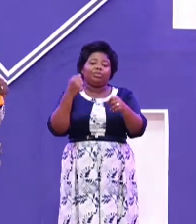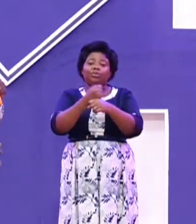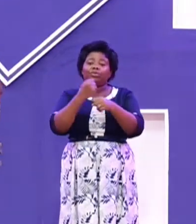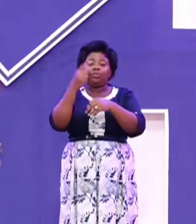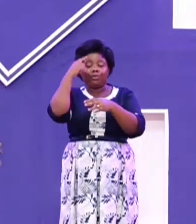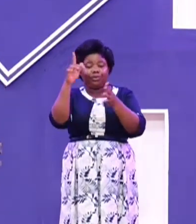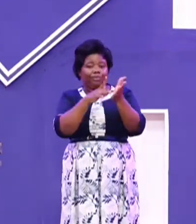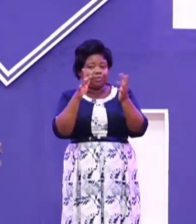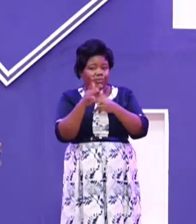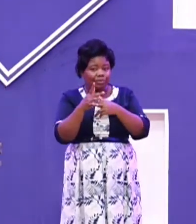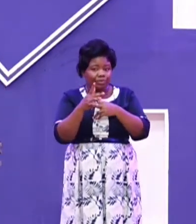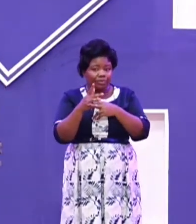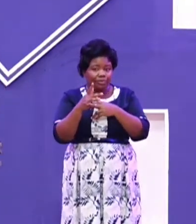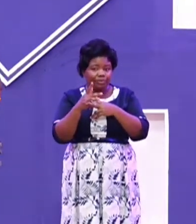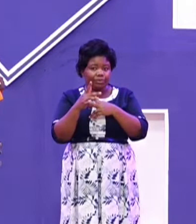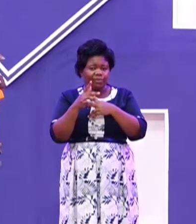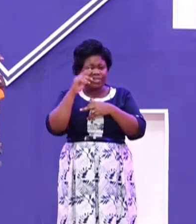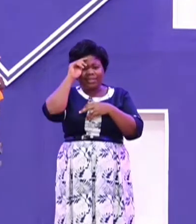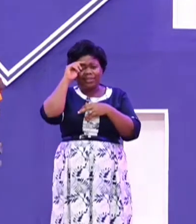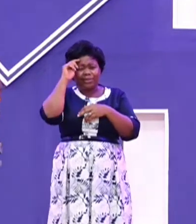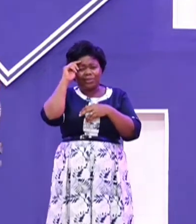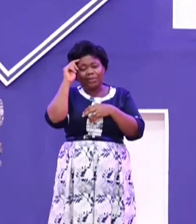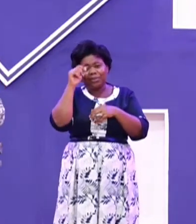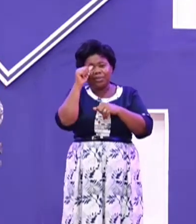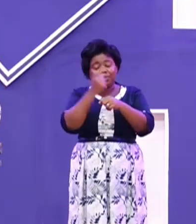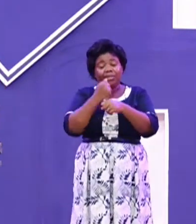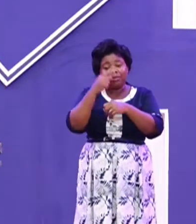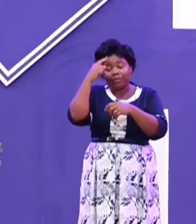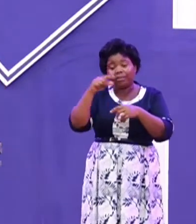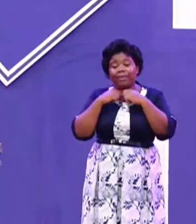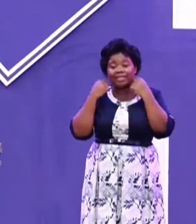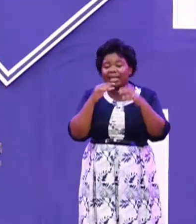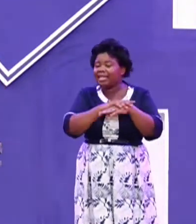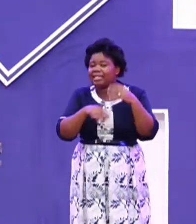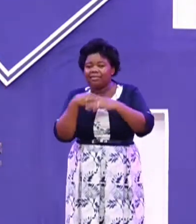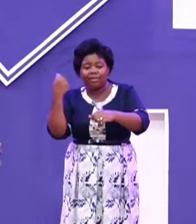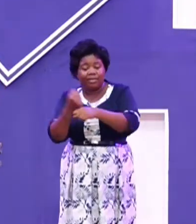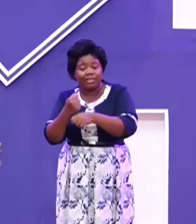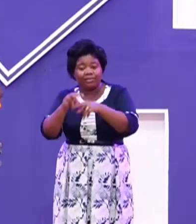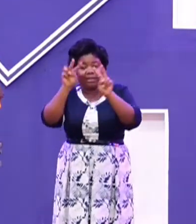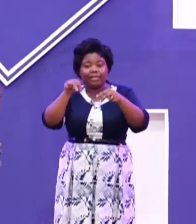to Pastor Dennis? And you didn't do it to the list? You did not do it to me. You